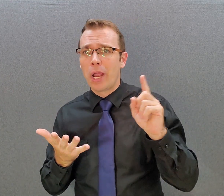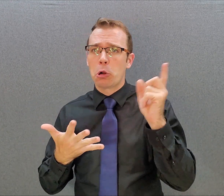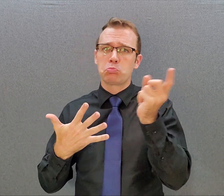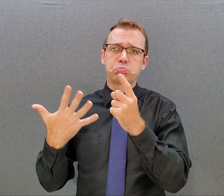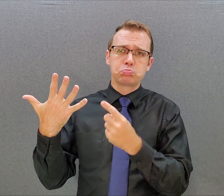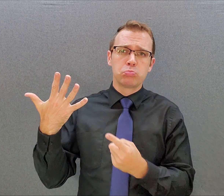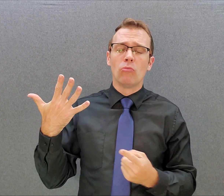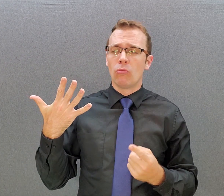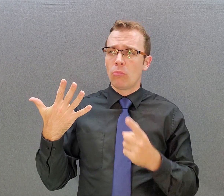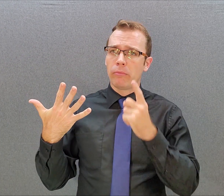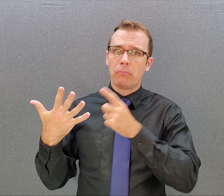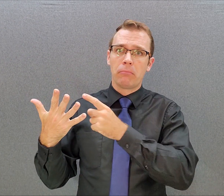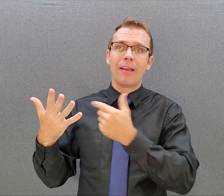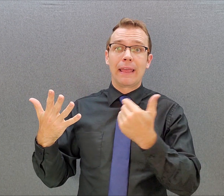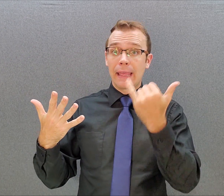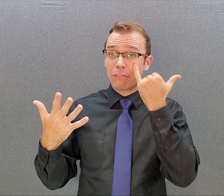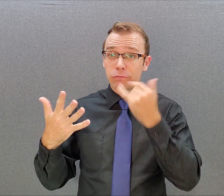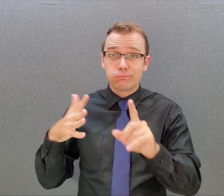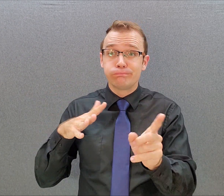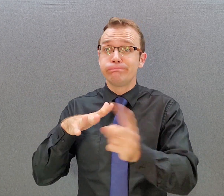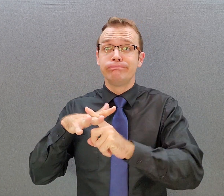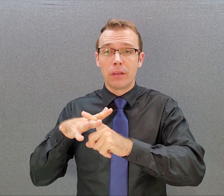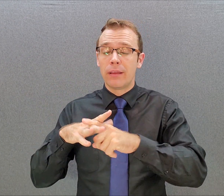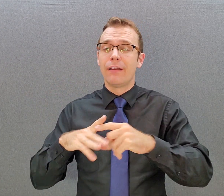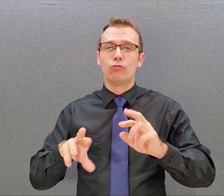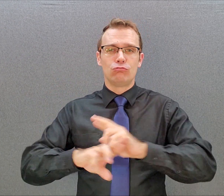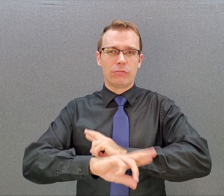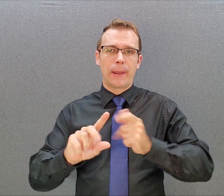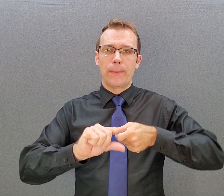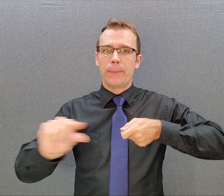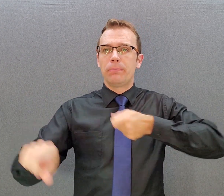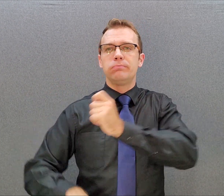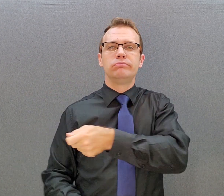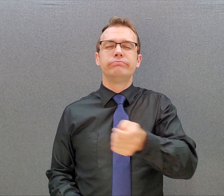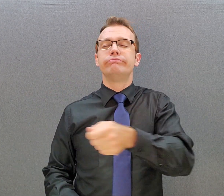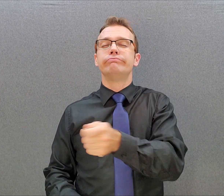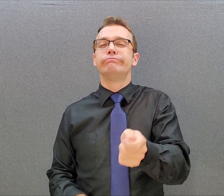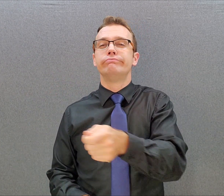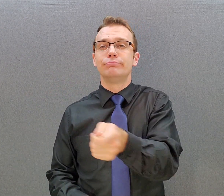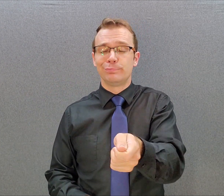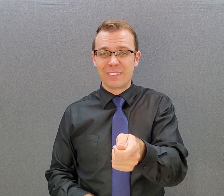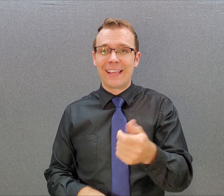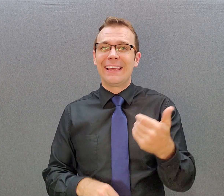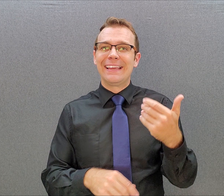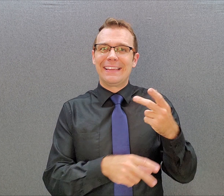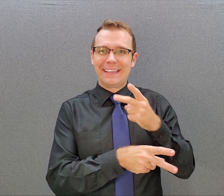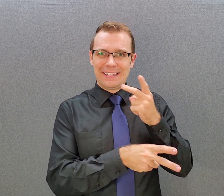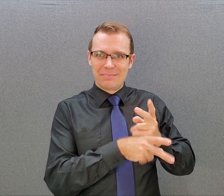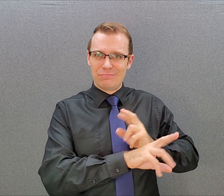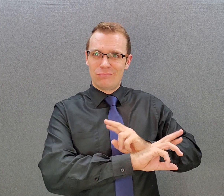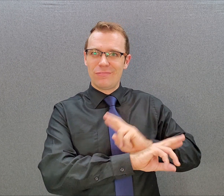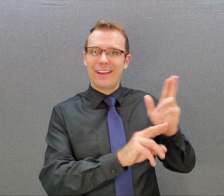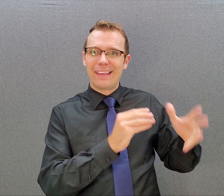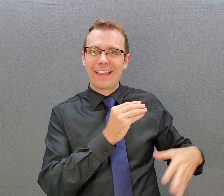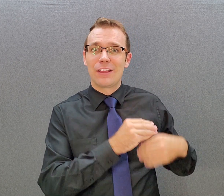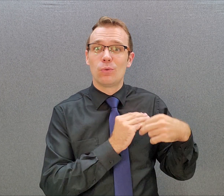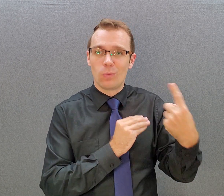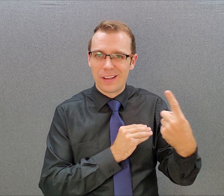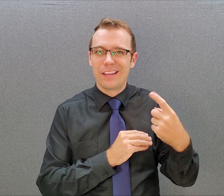sites, etc. to help you maneuver around obstacles and hazards. Be sure to keep a spare cane in your emergency